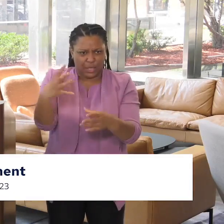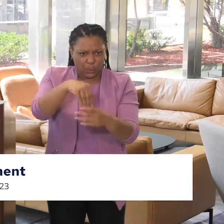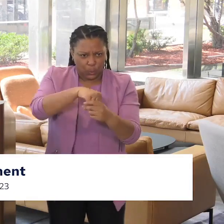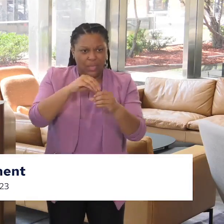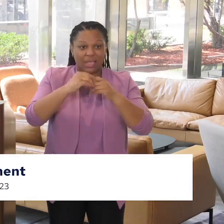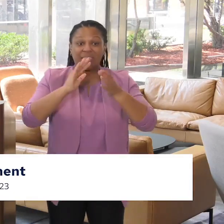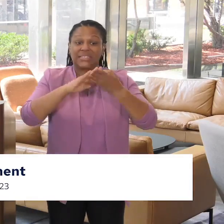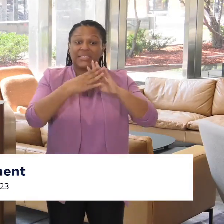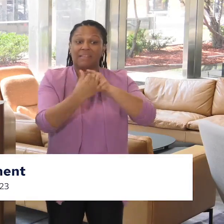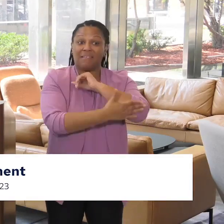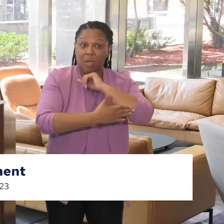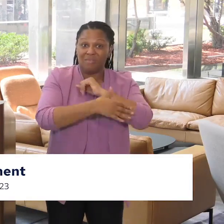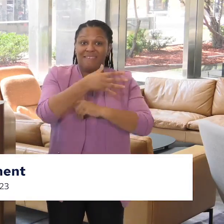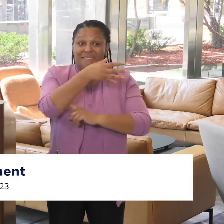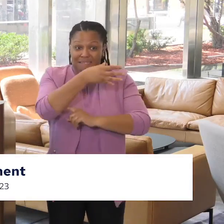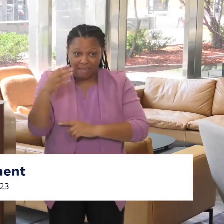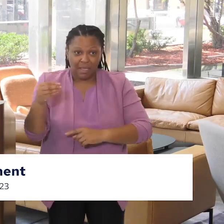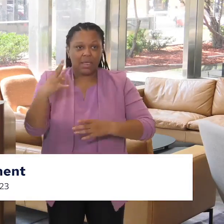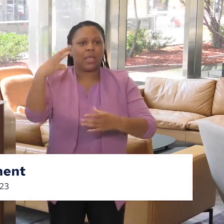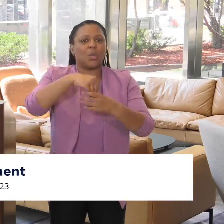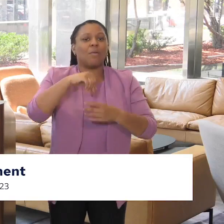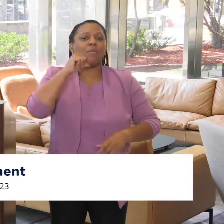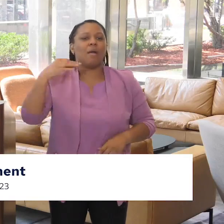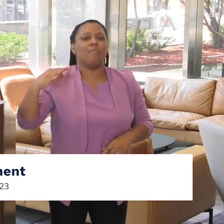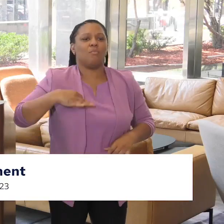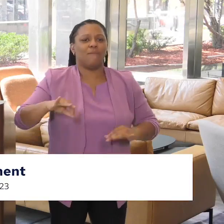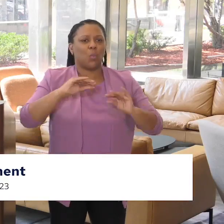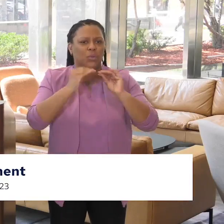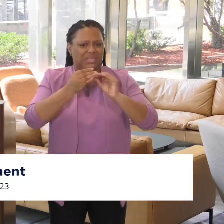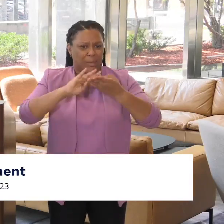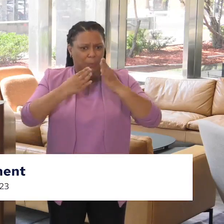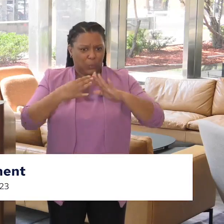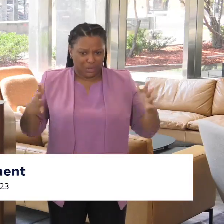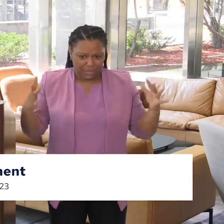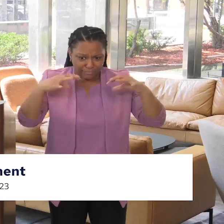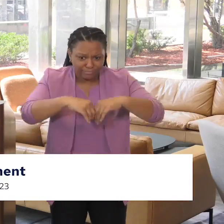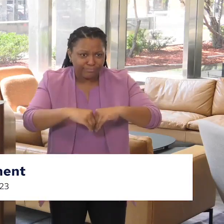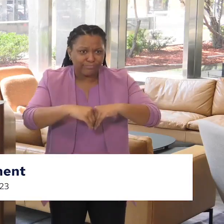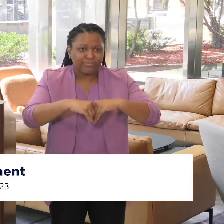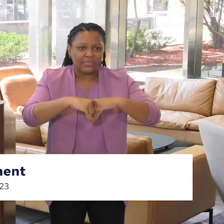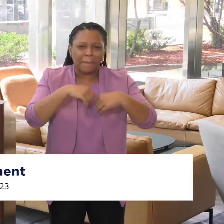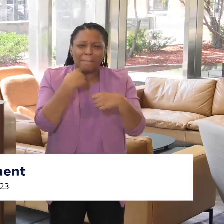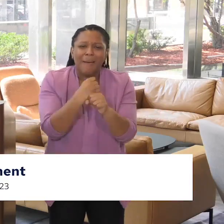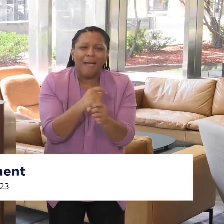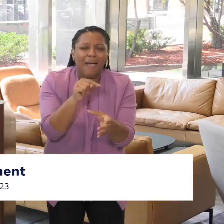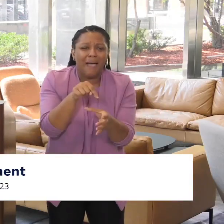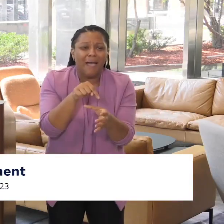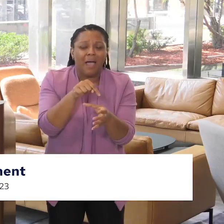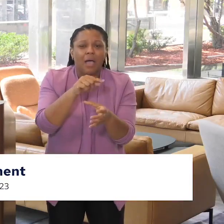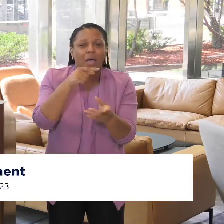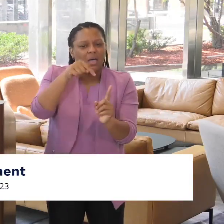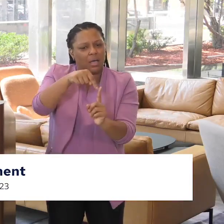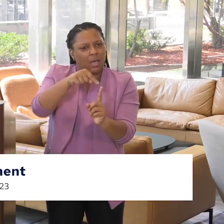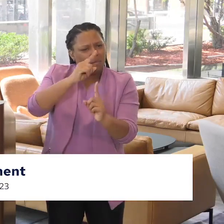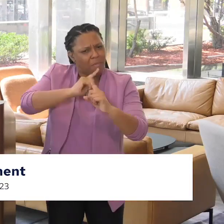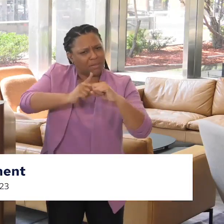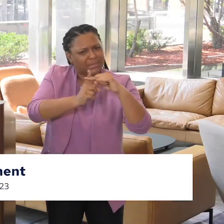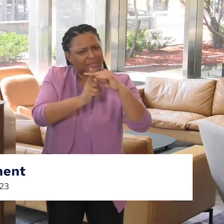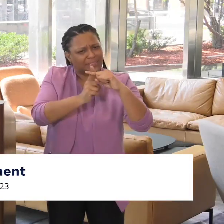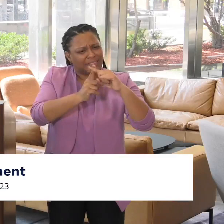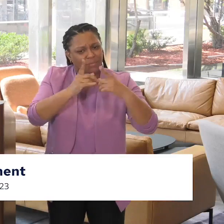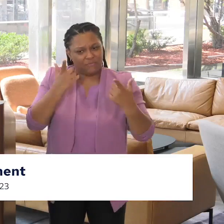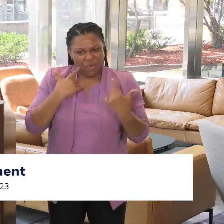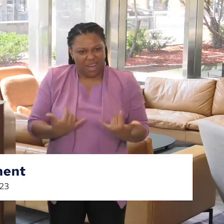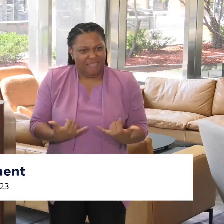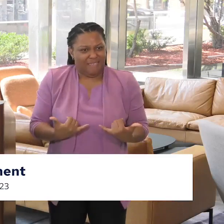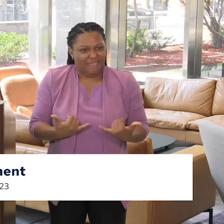the nonprofit community coming together to make something meaningful happen, not only for the present, but something meaningful